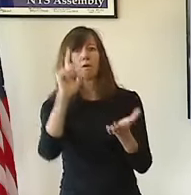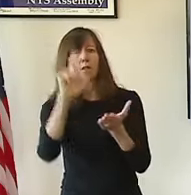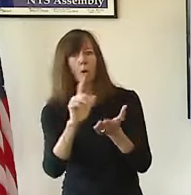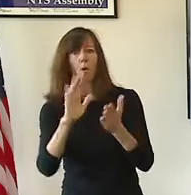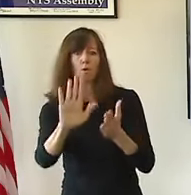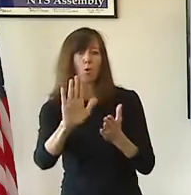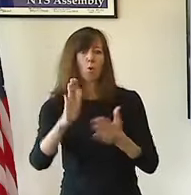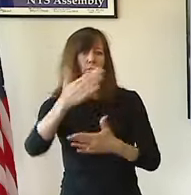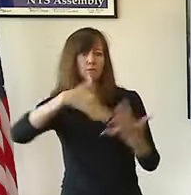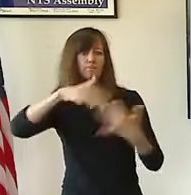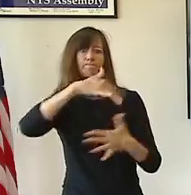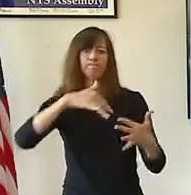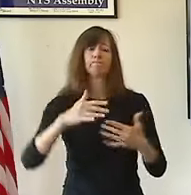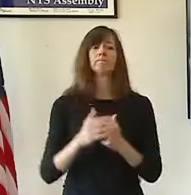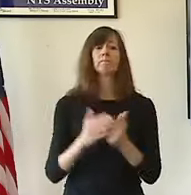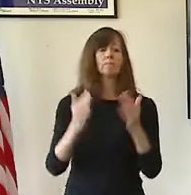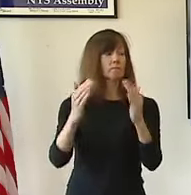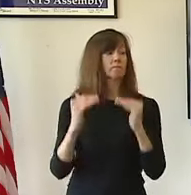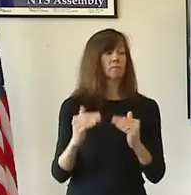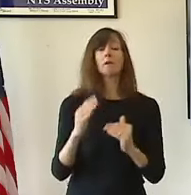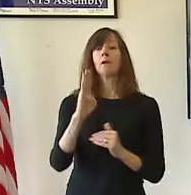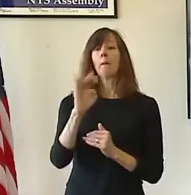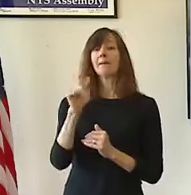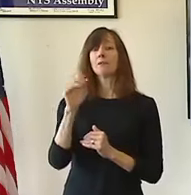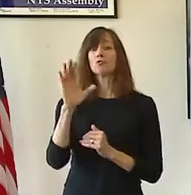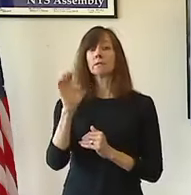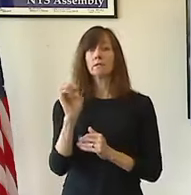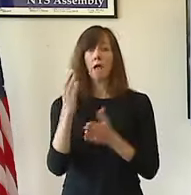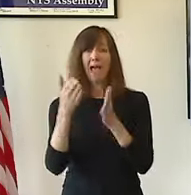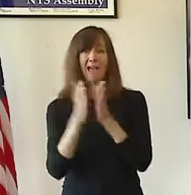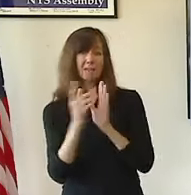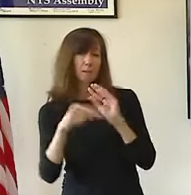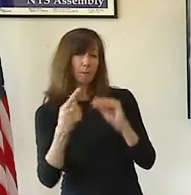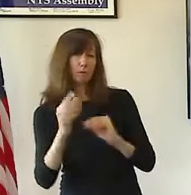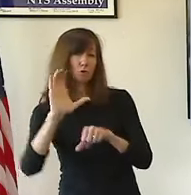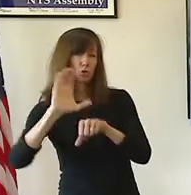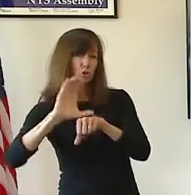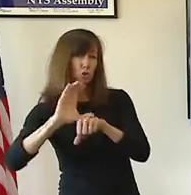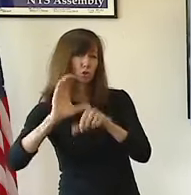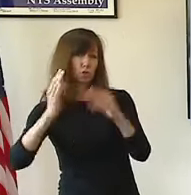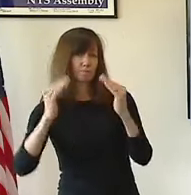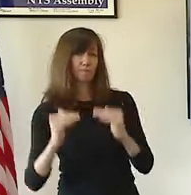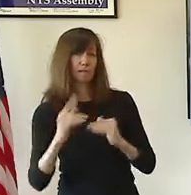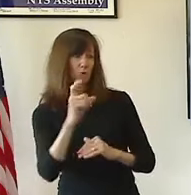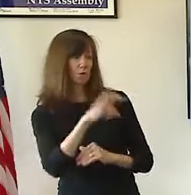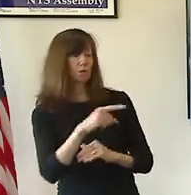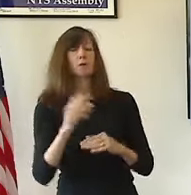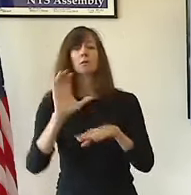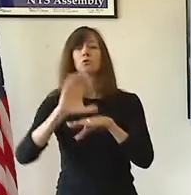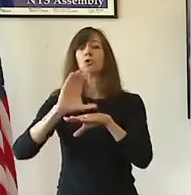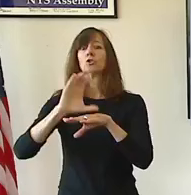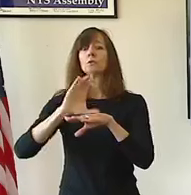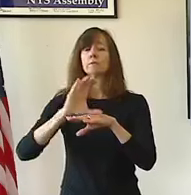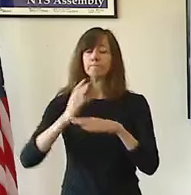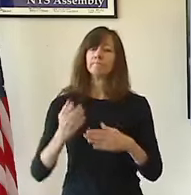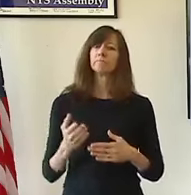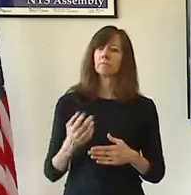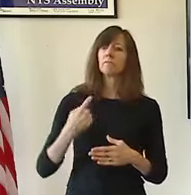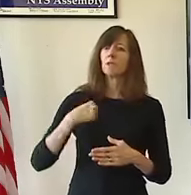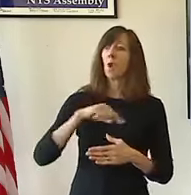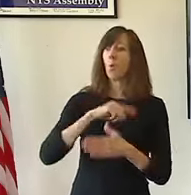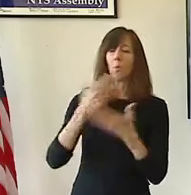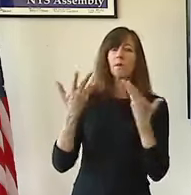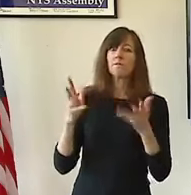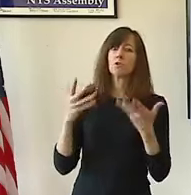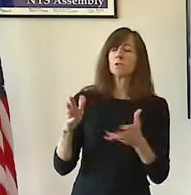church. We have asked the state, and again, we believe that this is absolutely appropriate. We asked